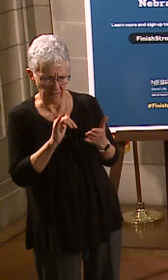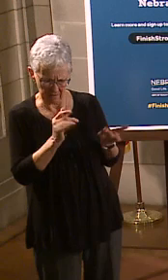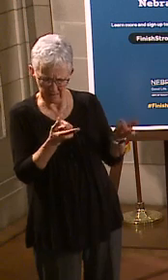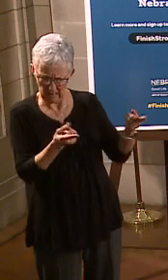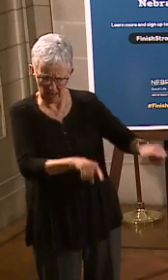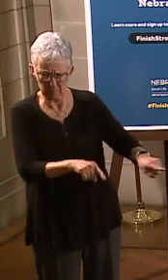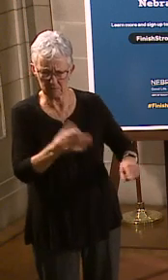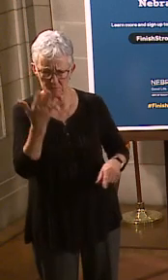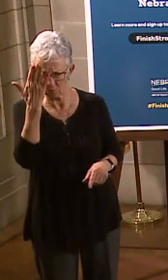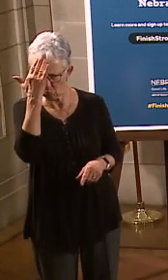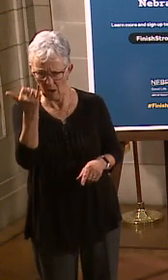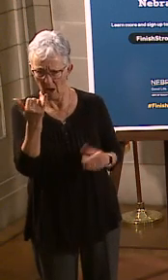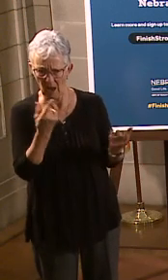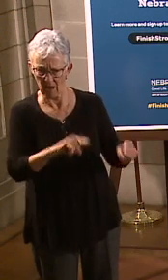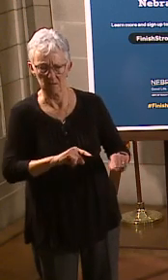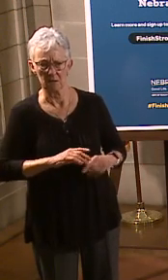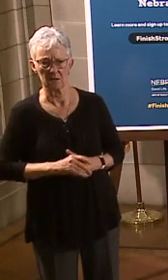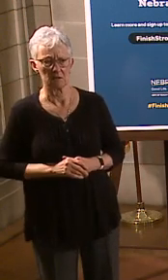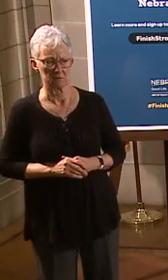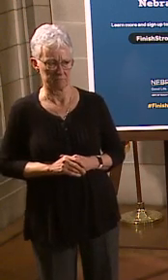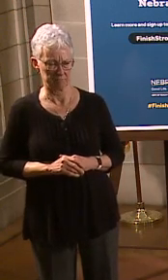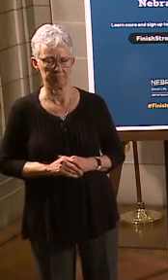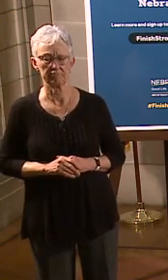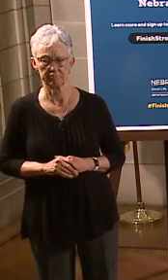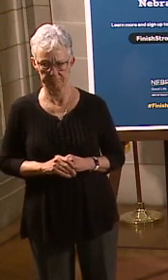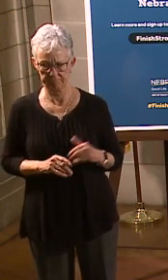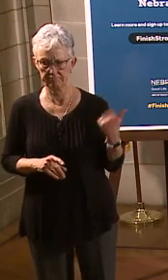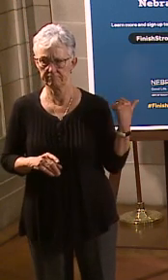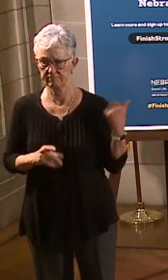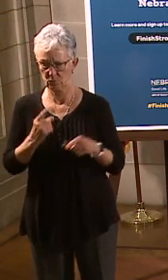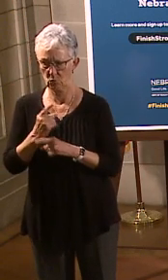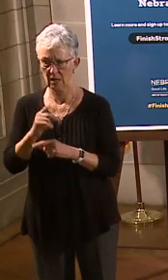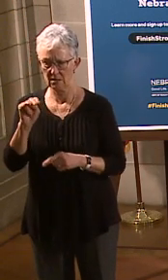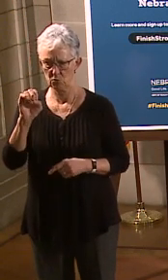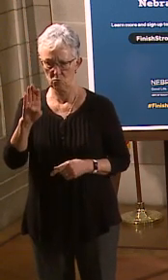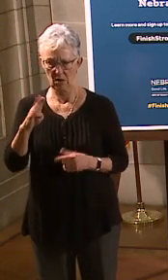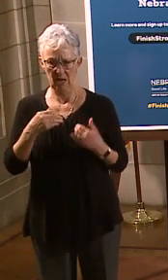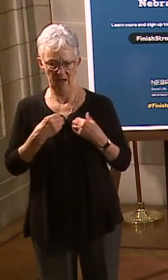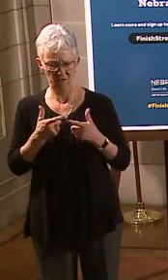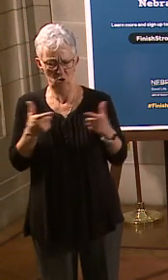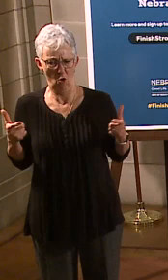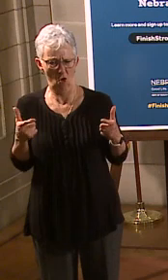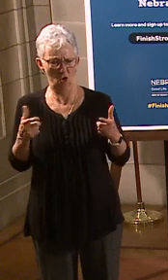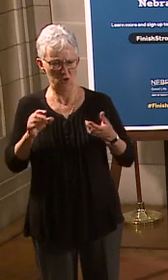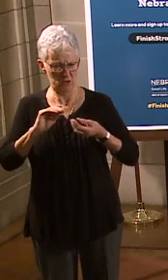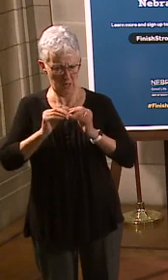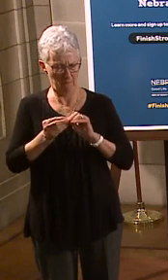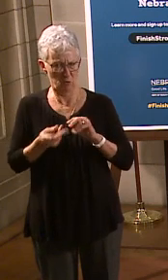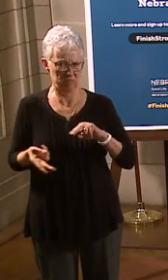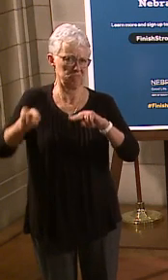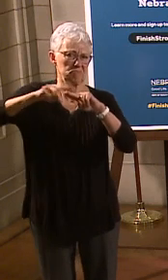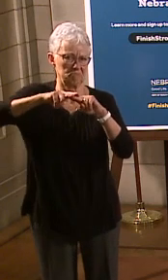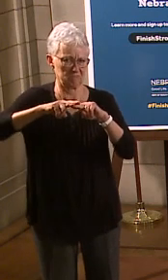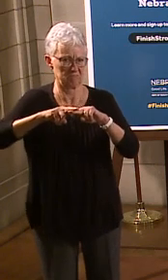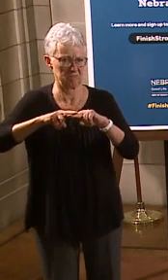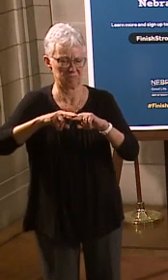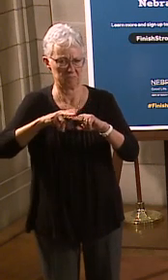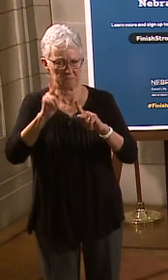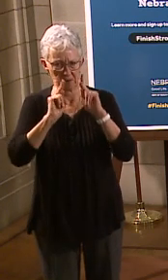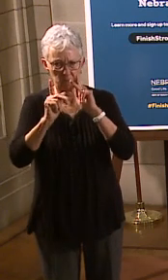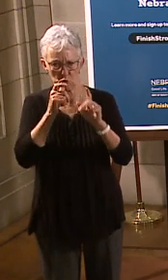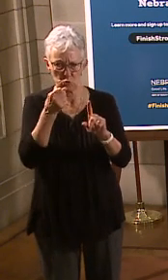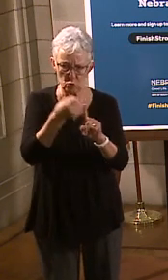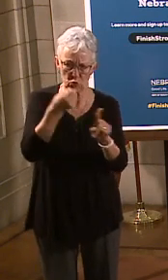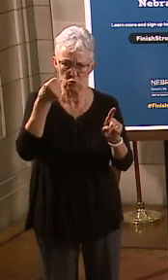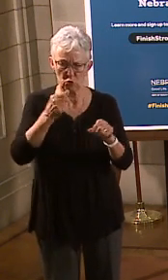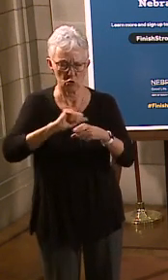So the question was, Nebraska had a large increase in the number of cases, and is there something with regard to that that we know about? So